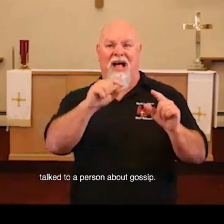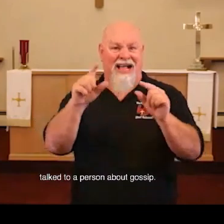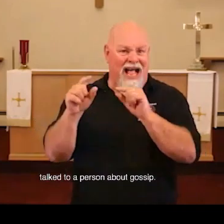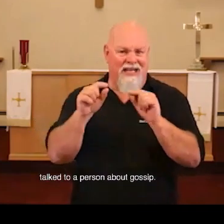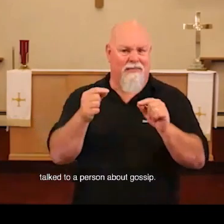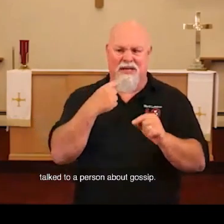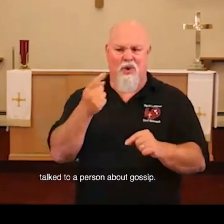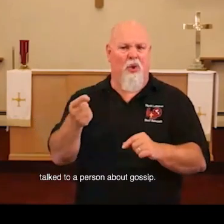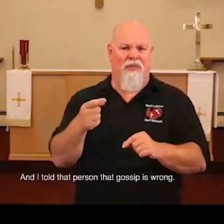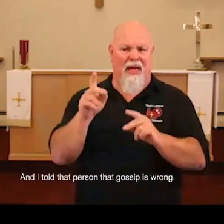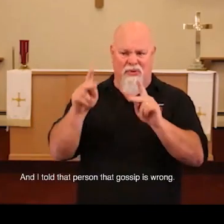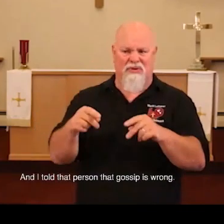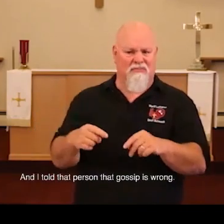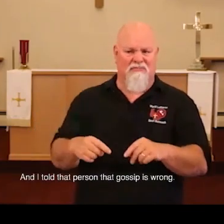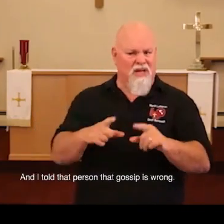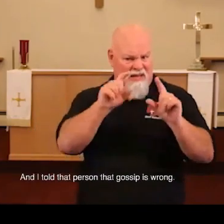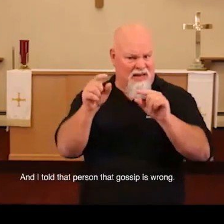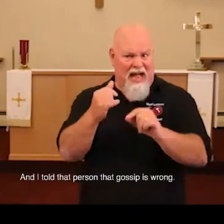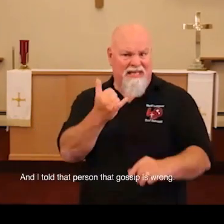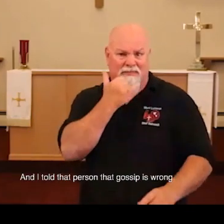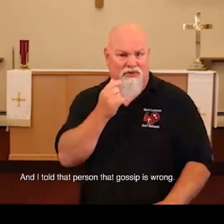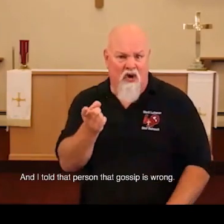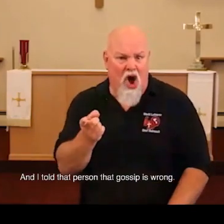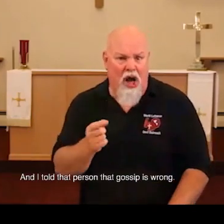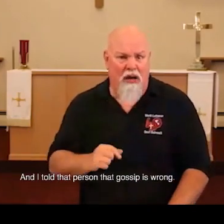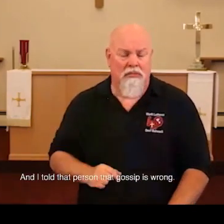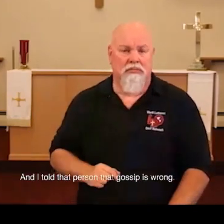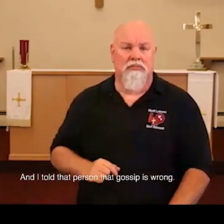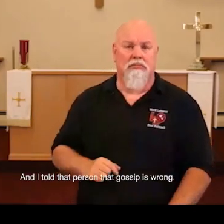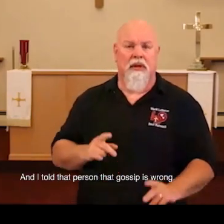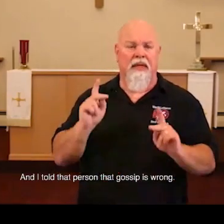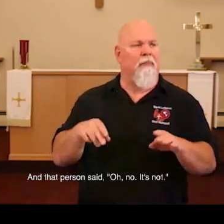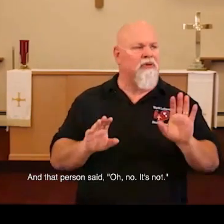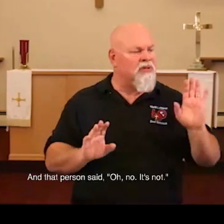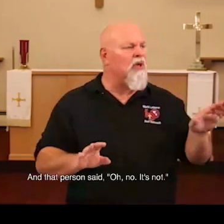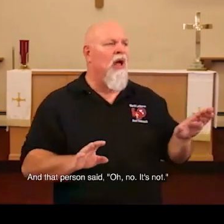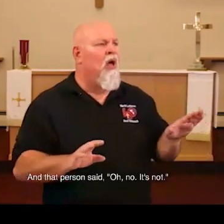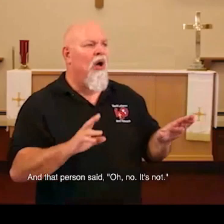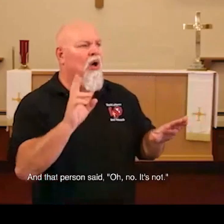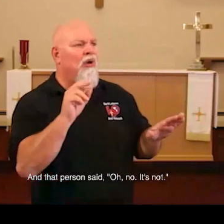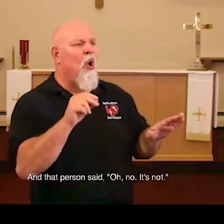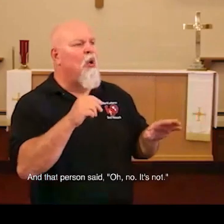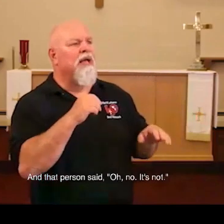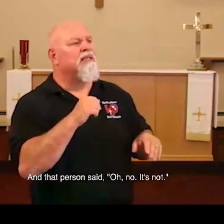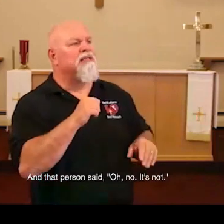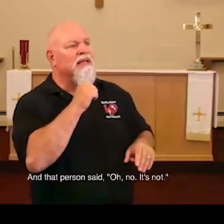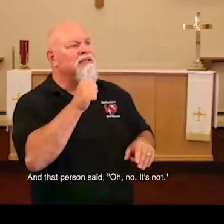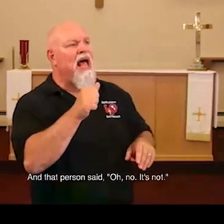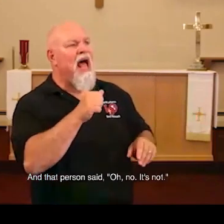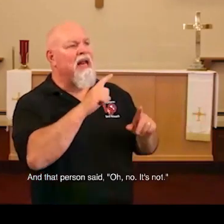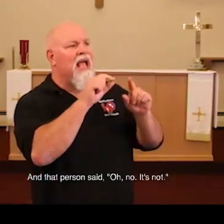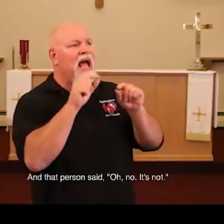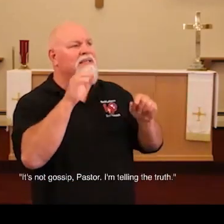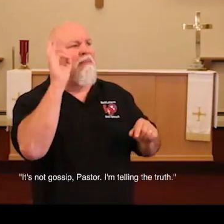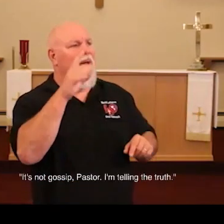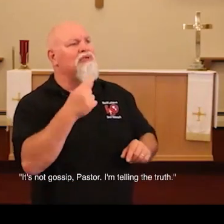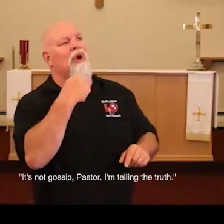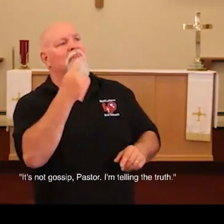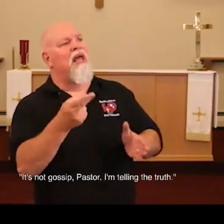about gossip. I told that person the gossip was wrong. And that person said, "Oh, no, it's not gossip, Pastor. I'm